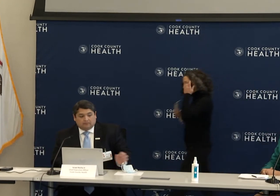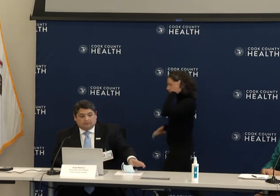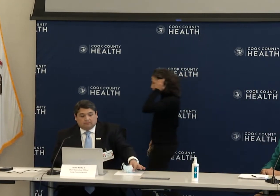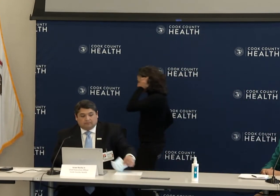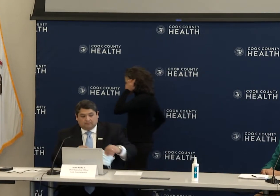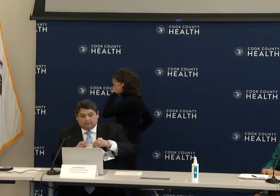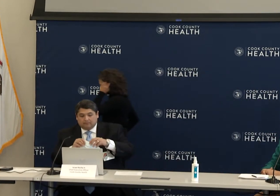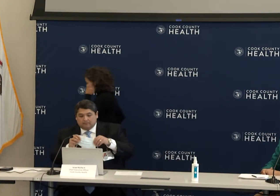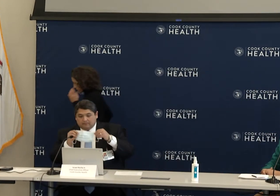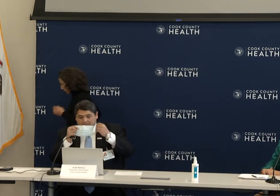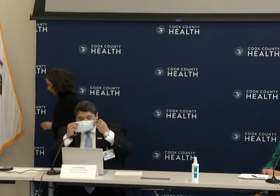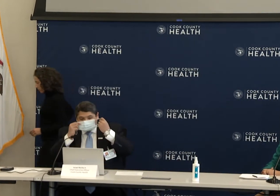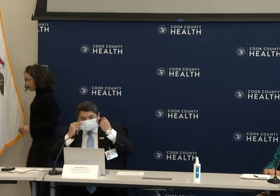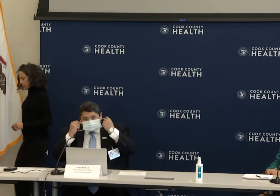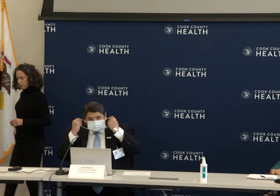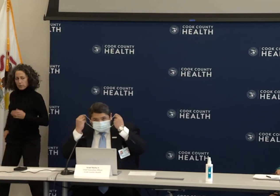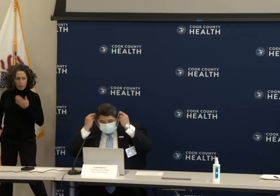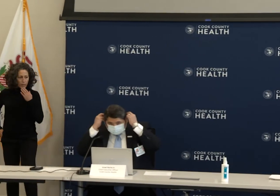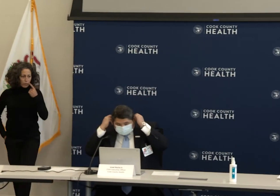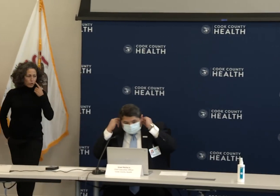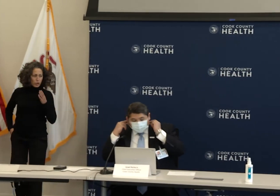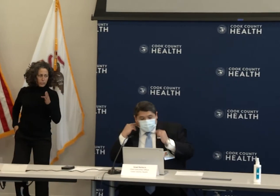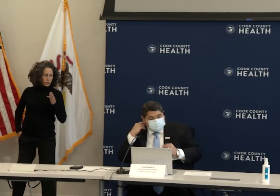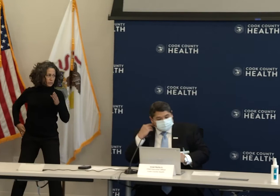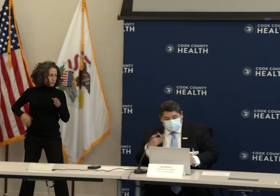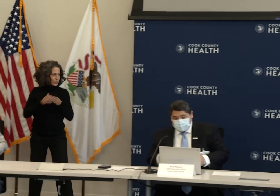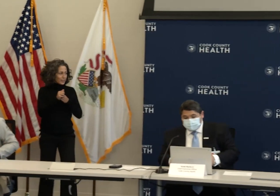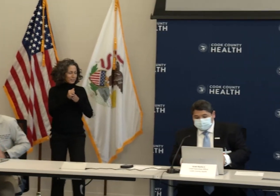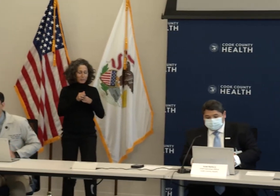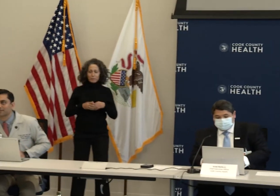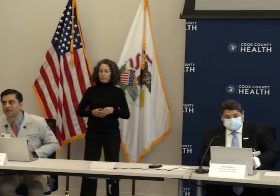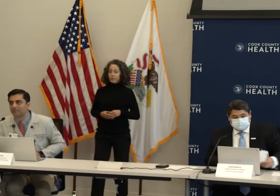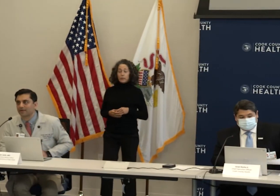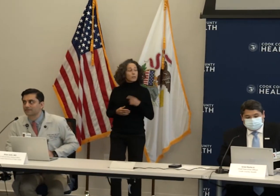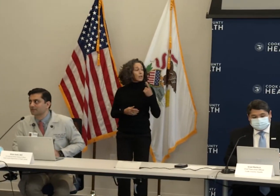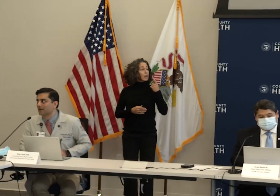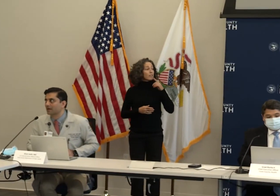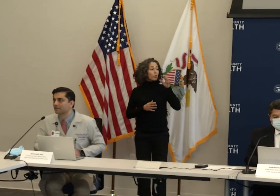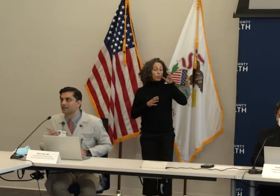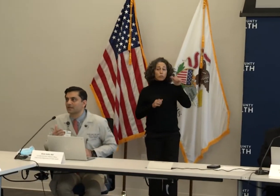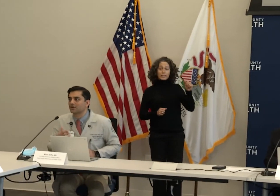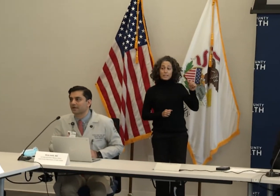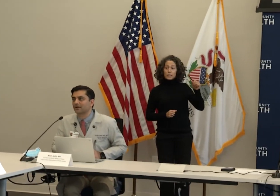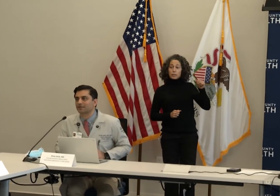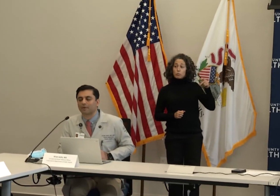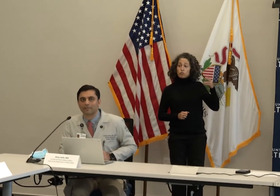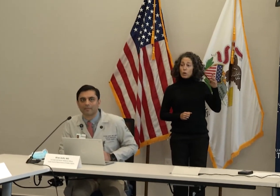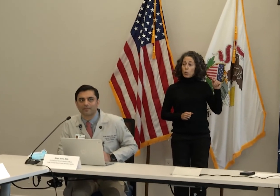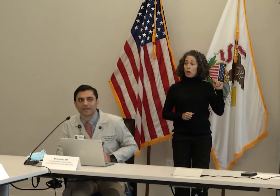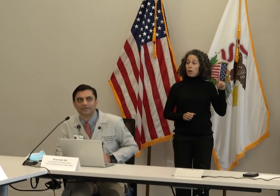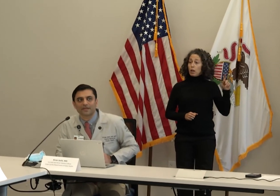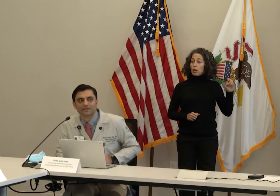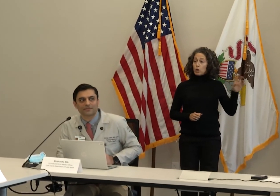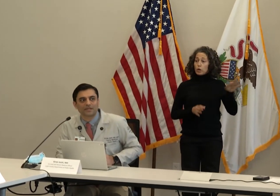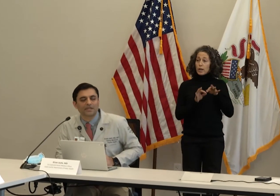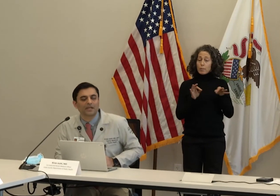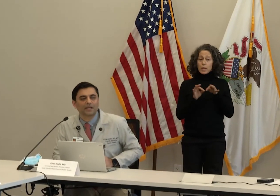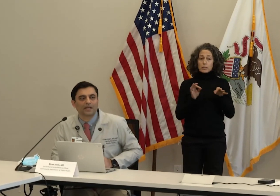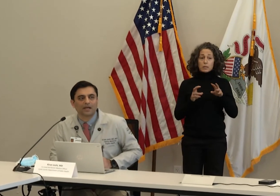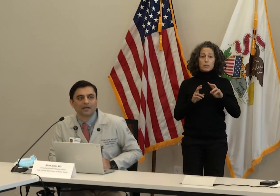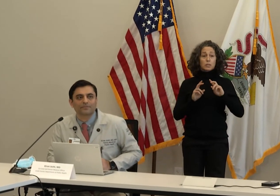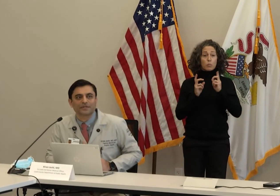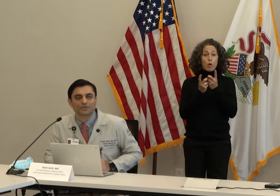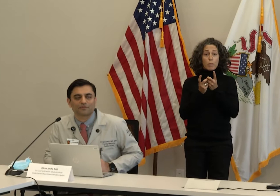Mr. Rocha, for your leadership. As per Madam President's comments, the Cook County Department of Public Health is